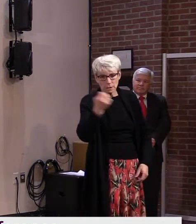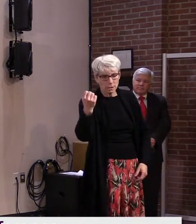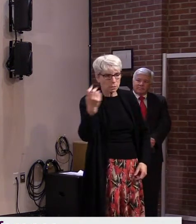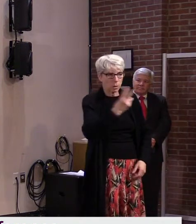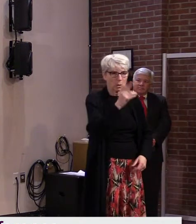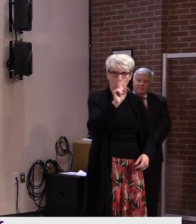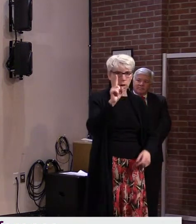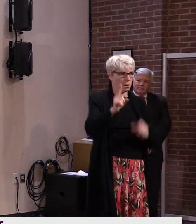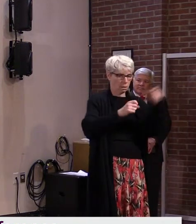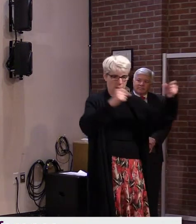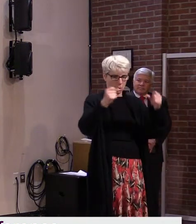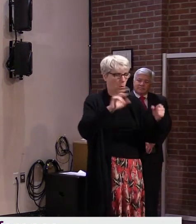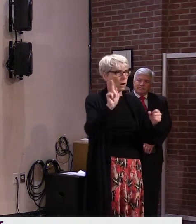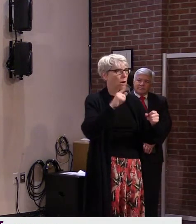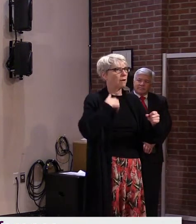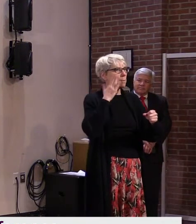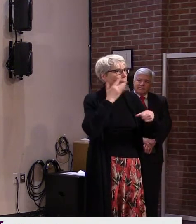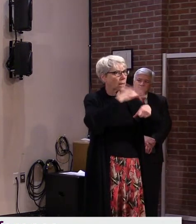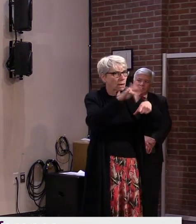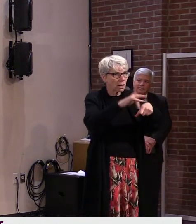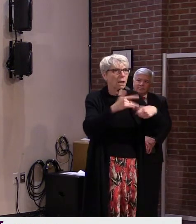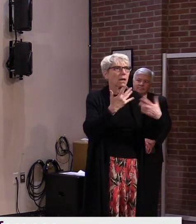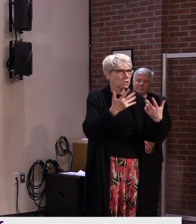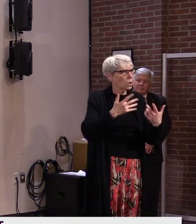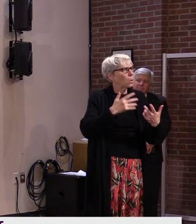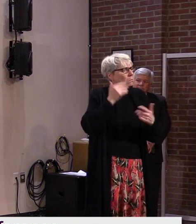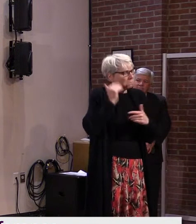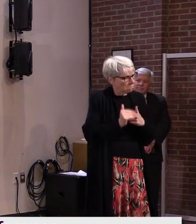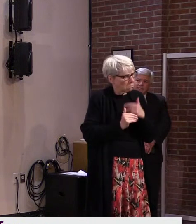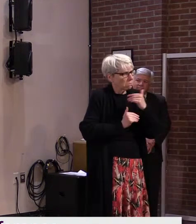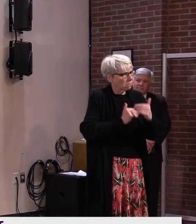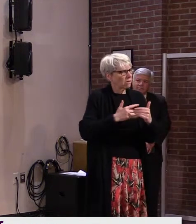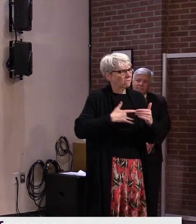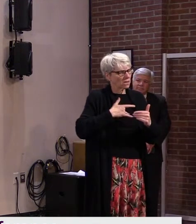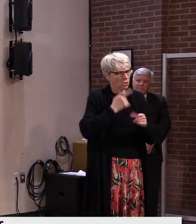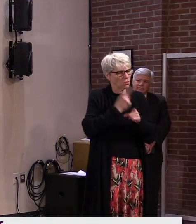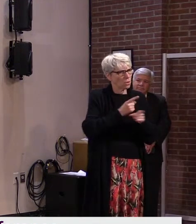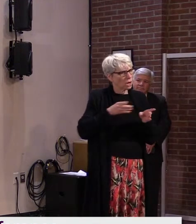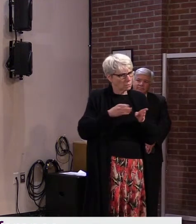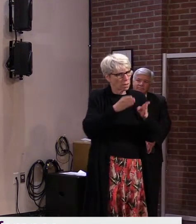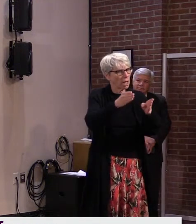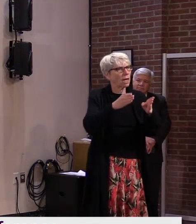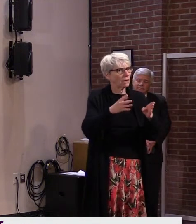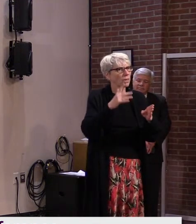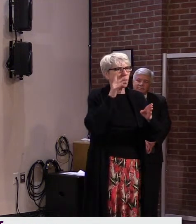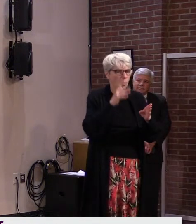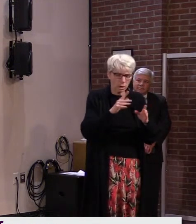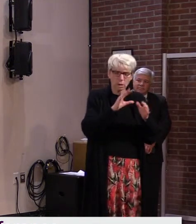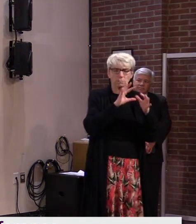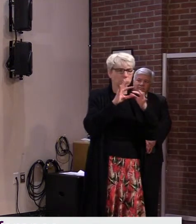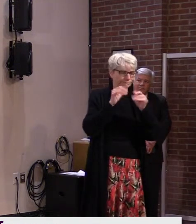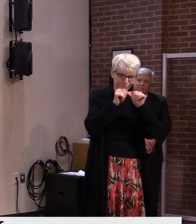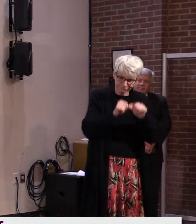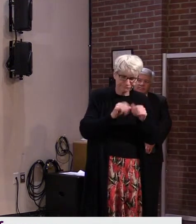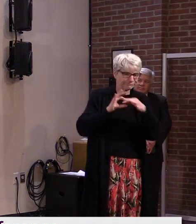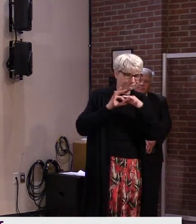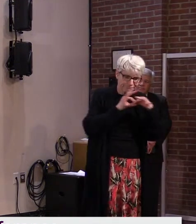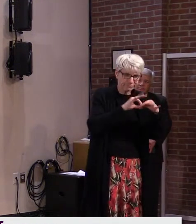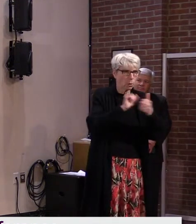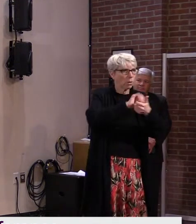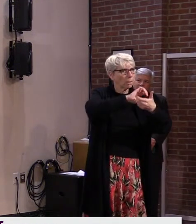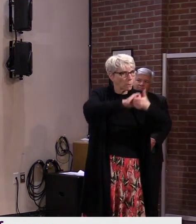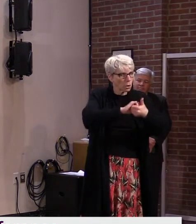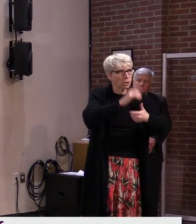now. We think we're on a good path, and we'll continue to work with all of the players, so to speak, in this